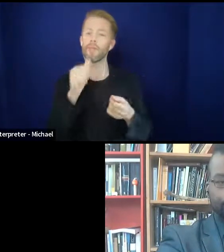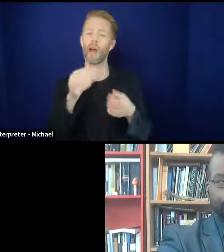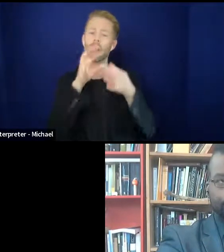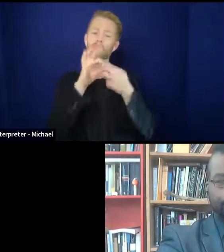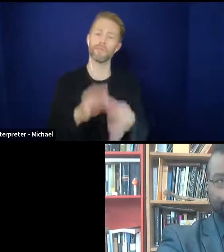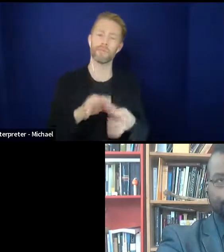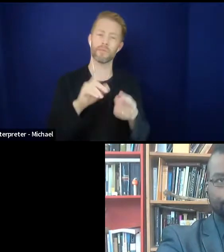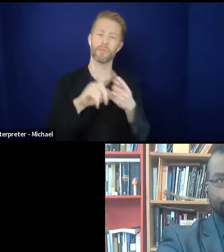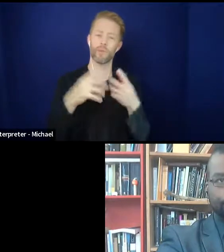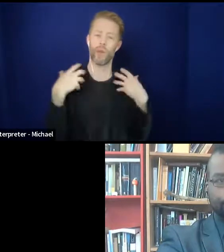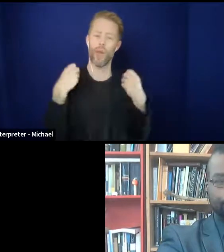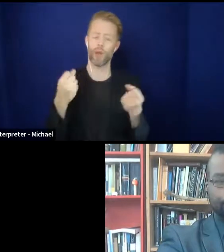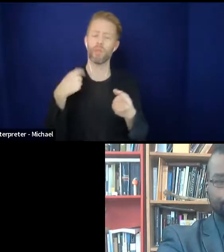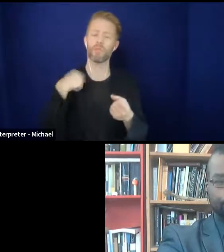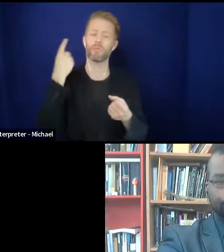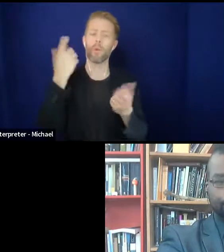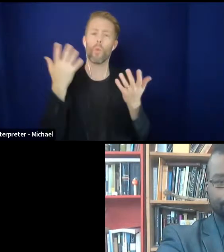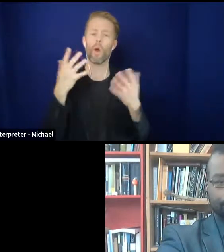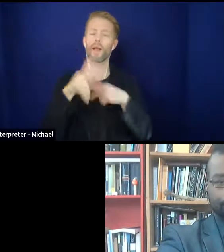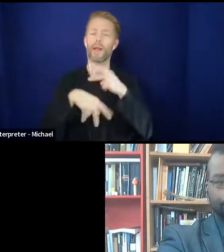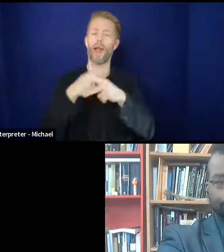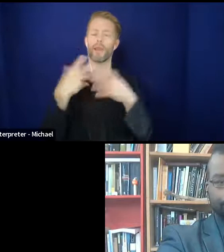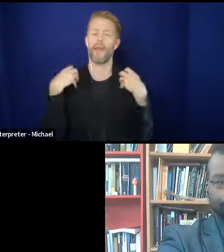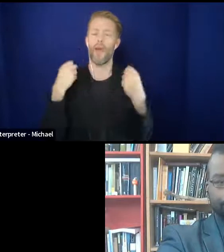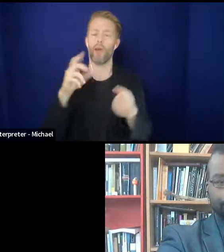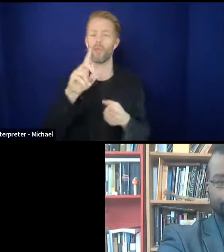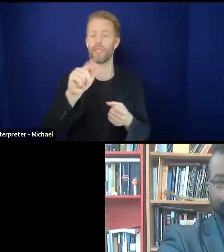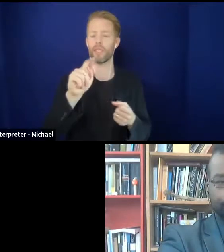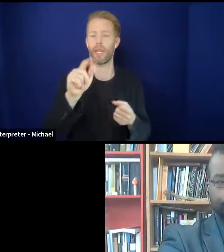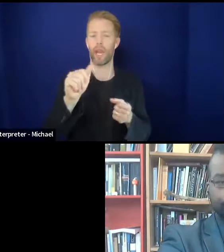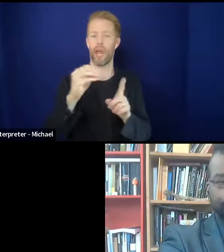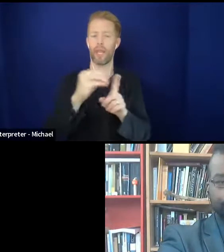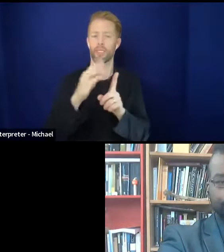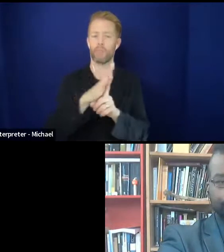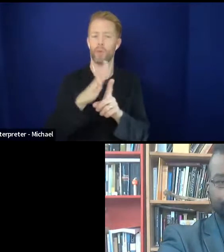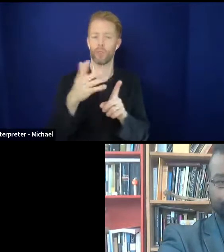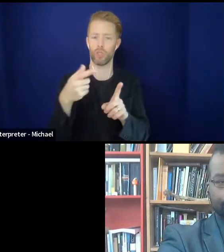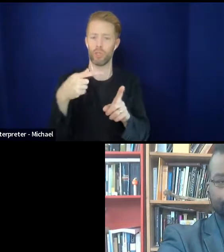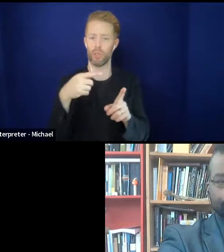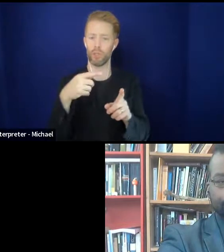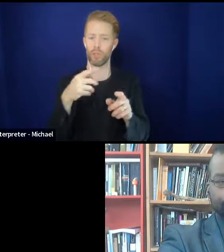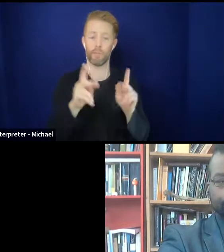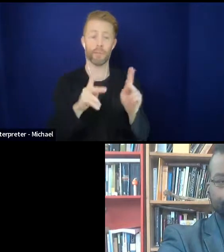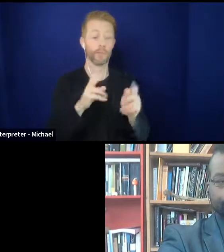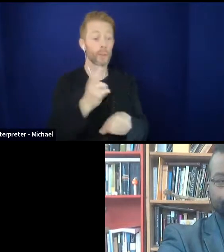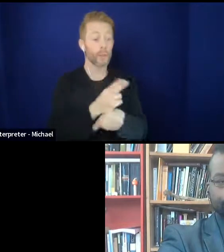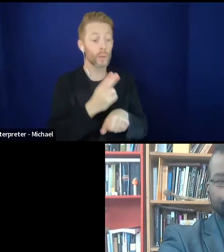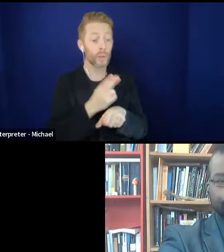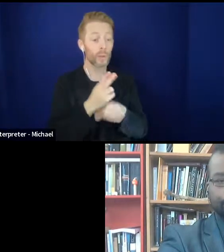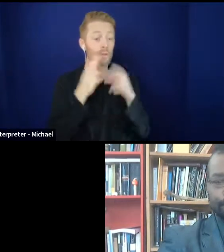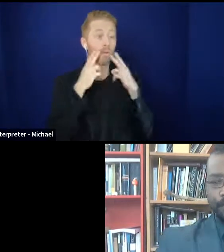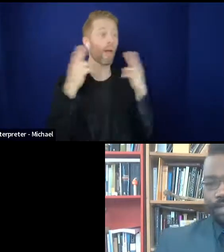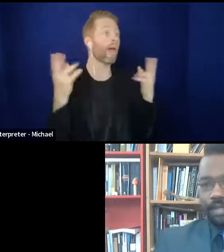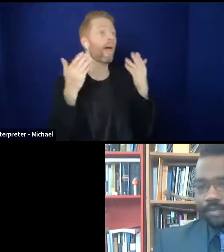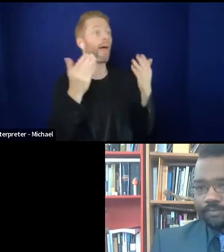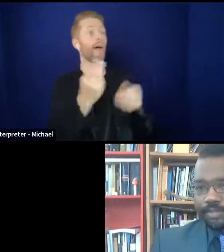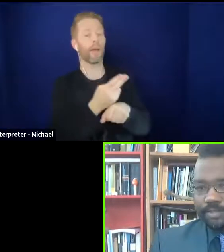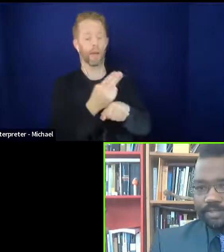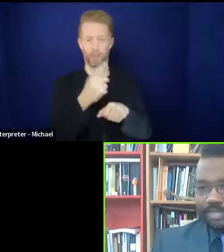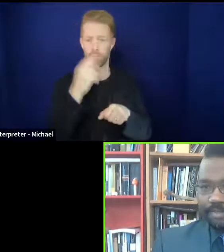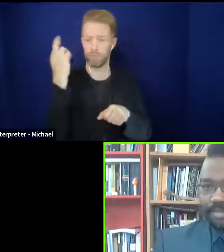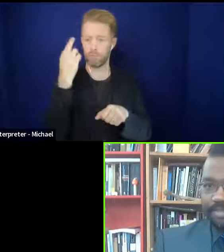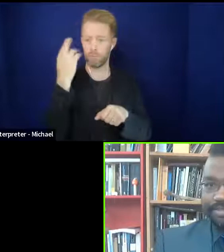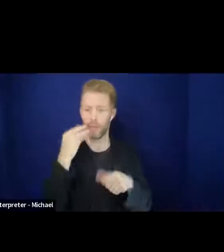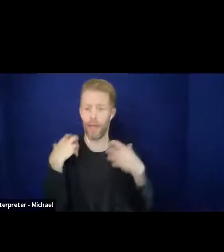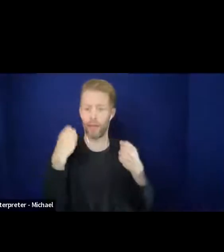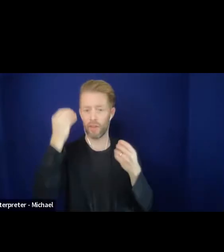data exposure do people with disability experience through using these that we may not know about? Yeah, this